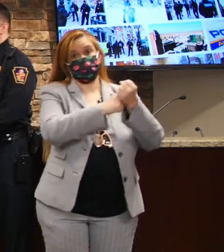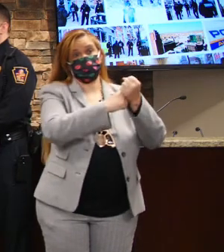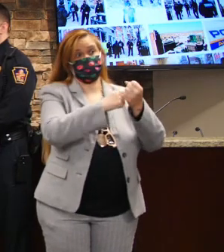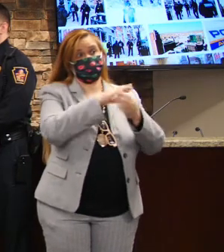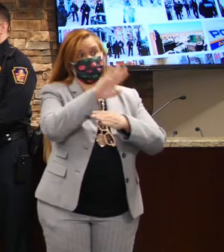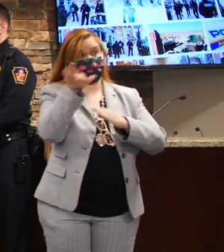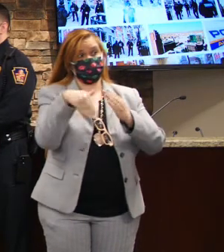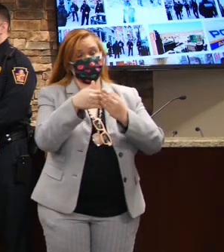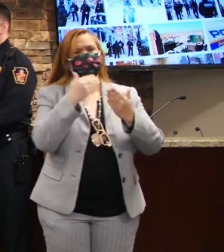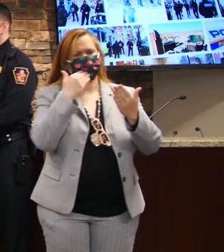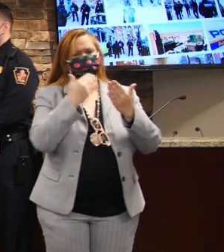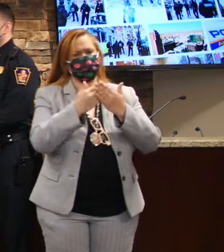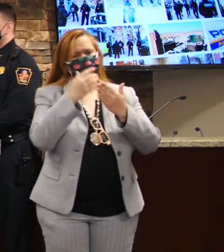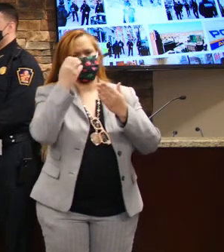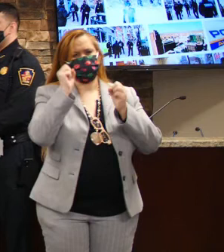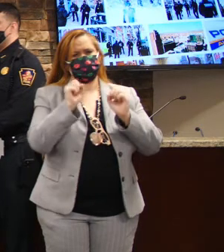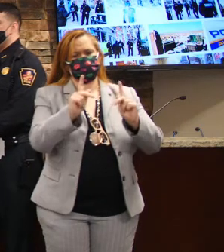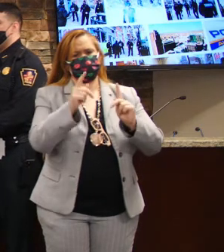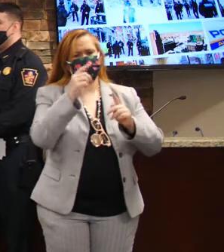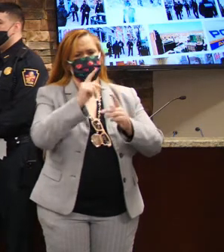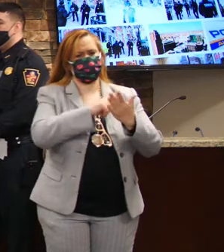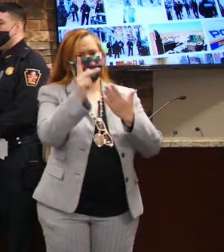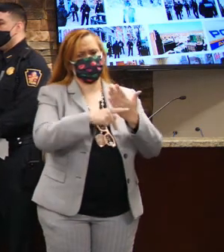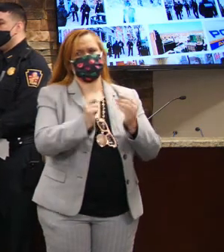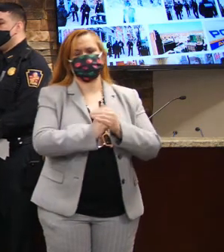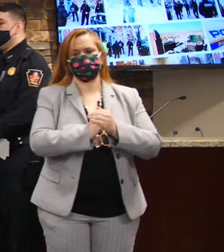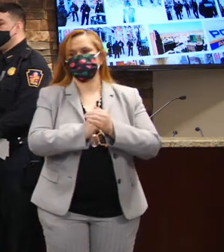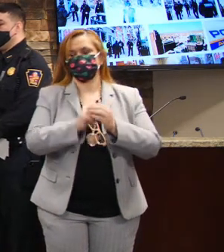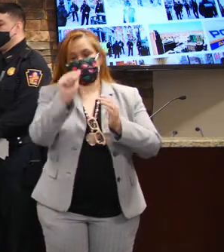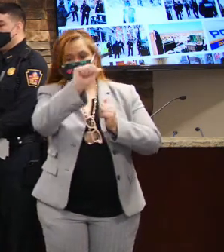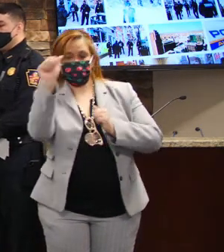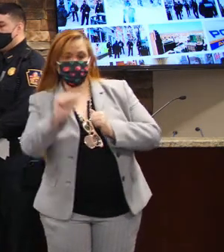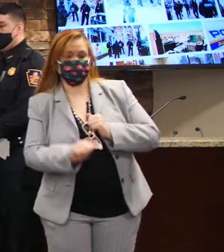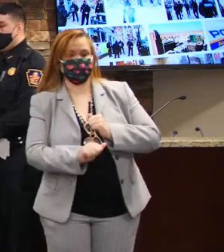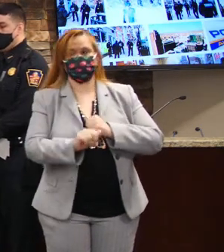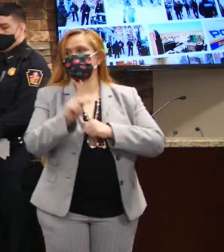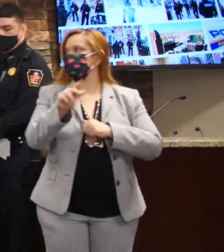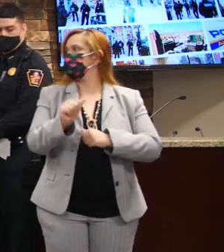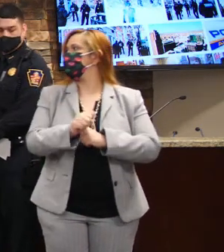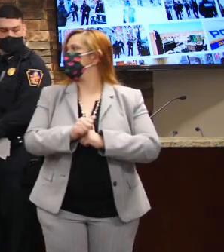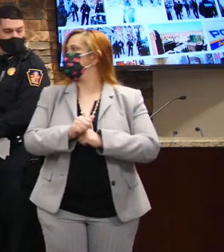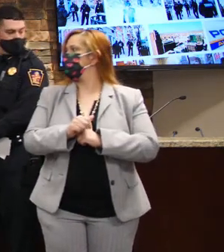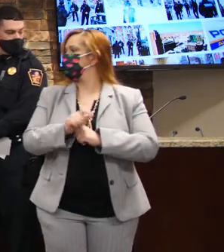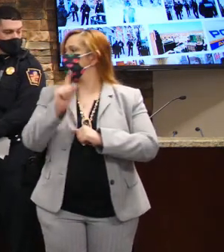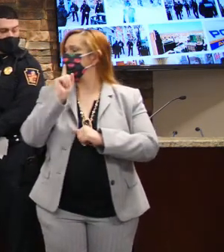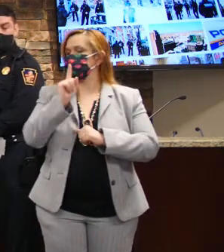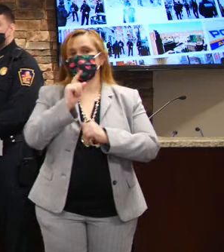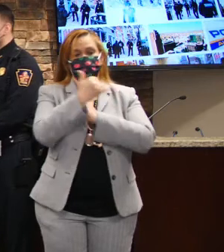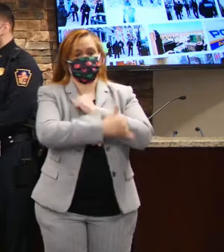very well, our Citizens Police Academy, with the Allentown that we are becoming. And make no mistake about